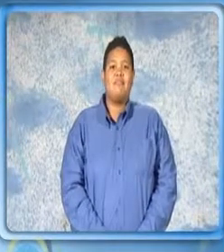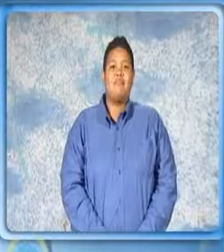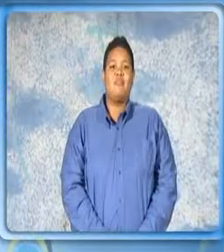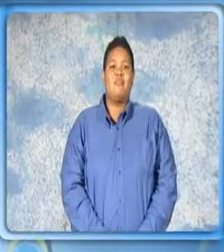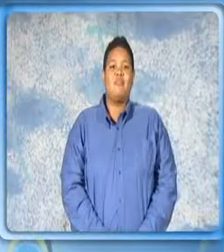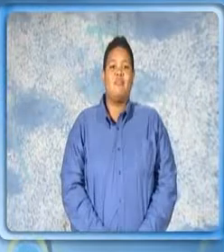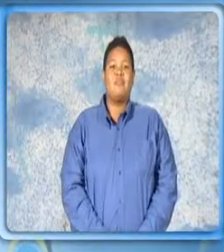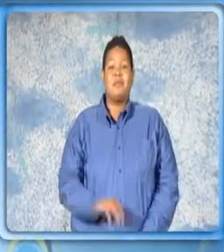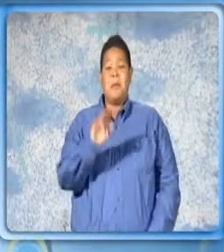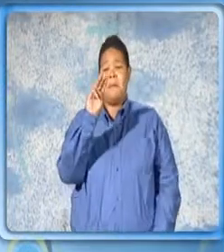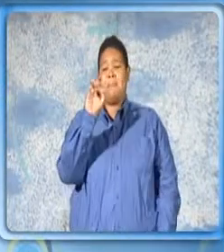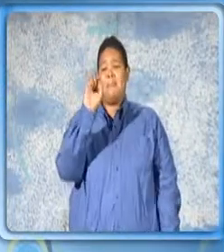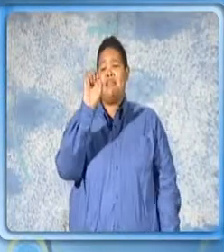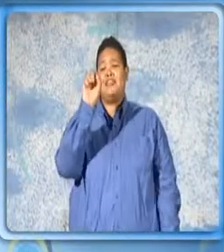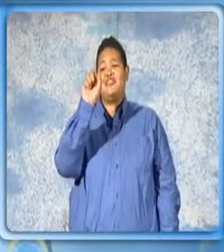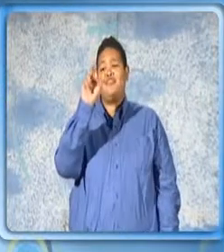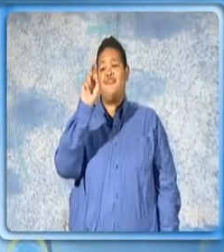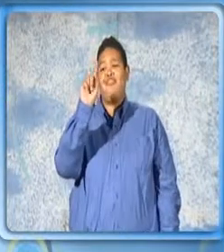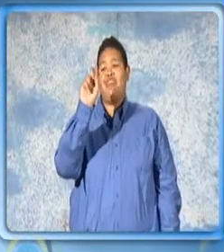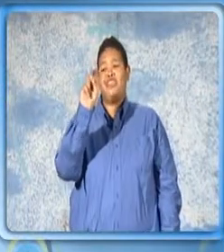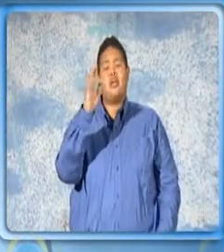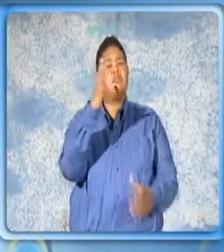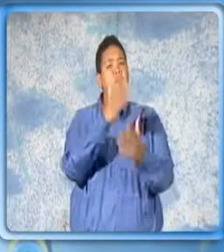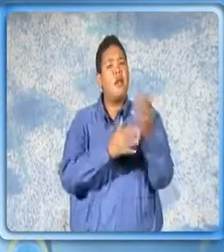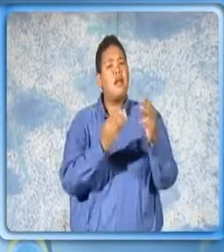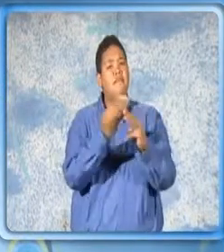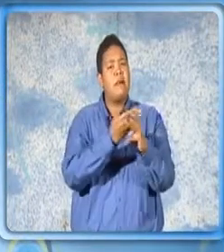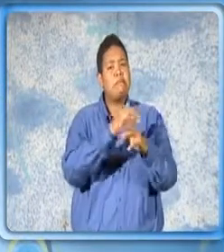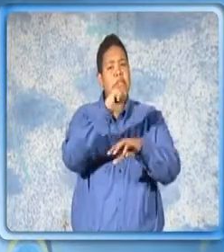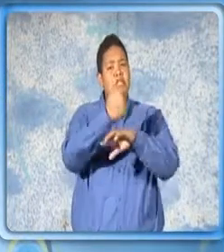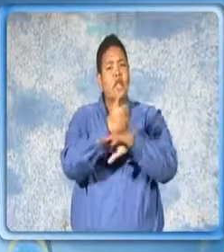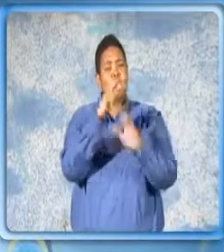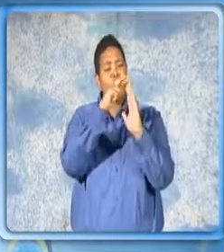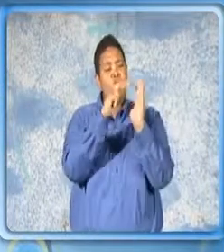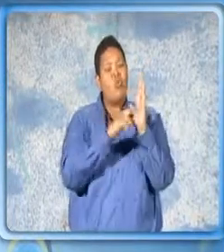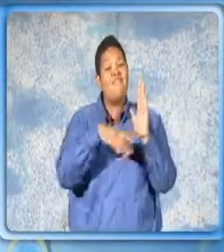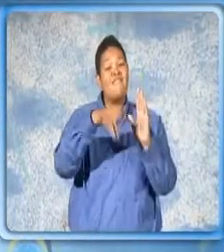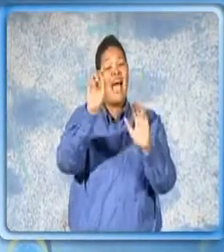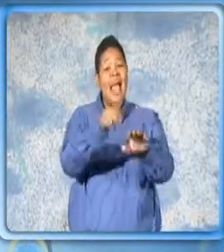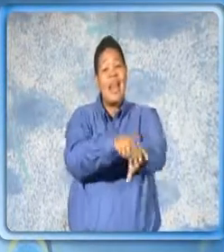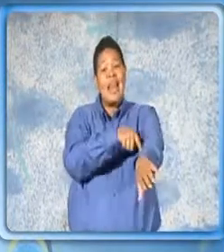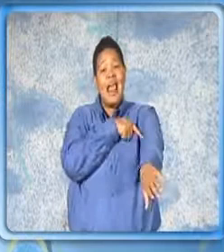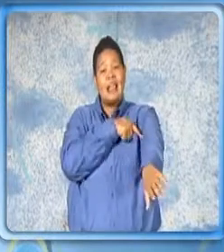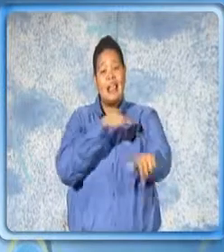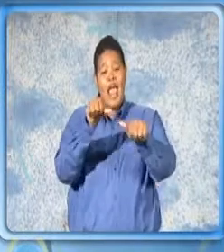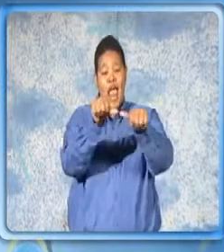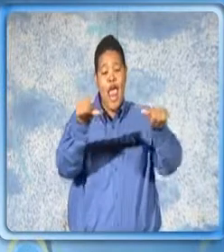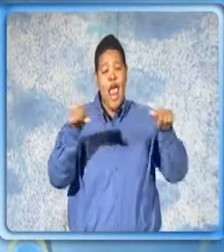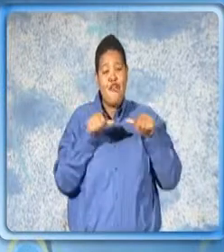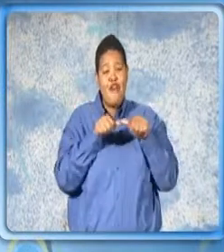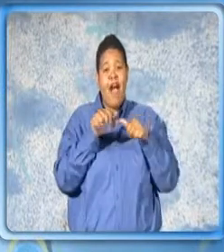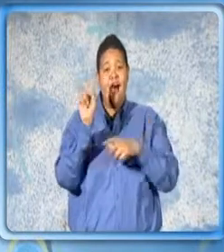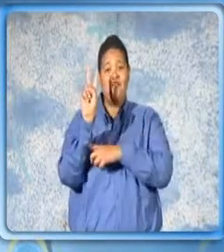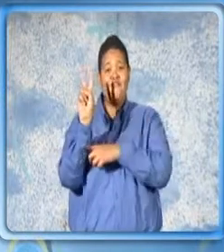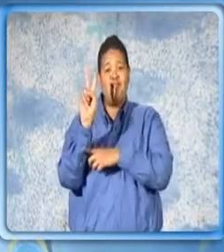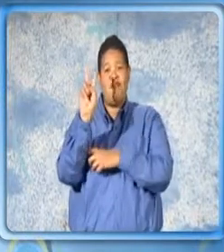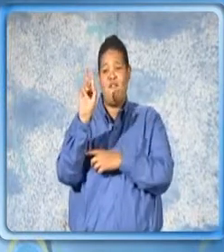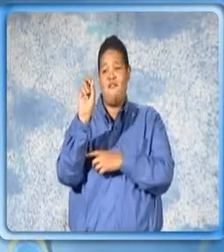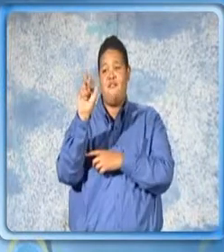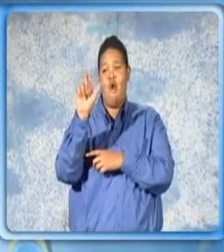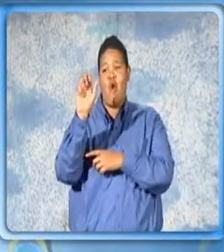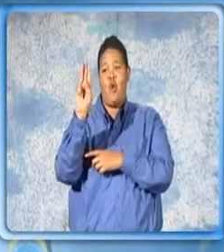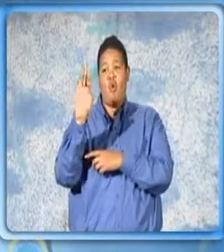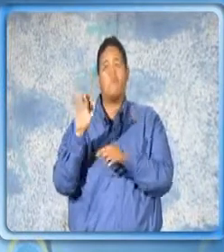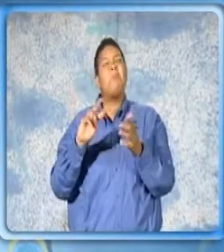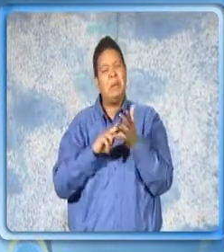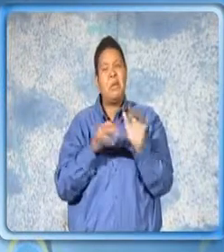Mensuration is the part of mathematics that sets out the rules for finding lengths, areas, and volumes. In other words,